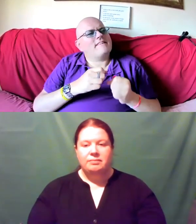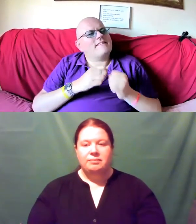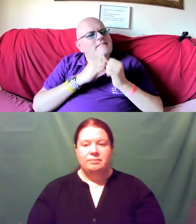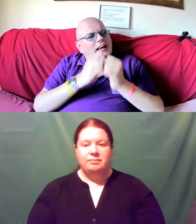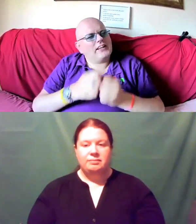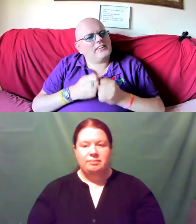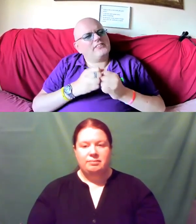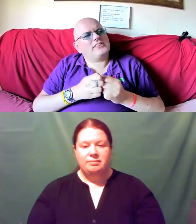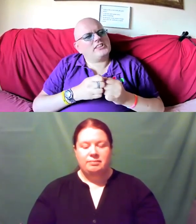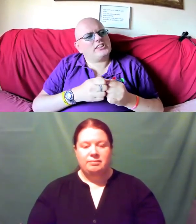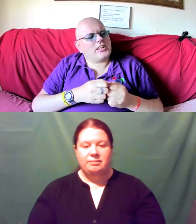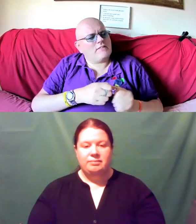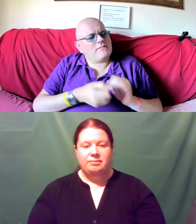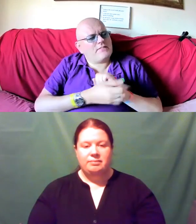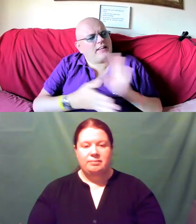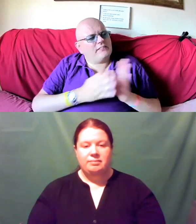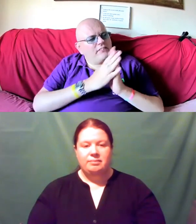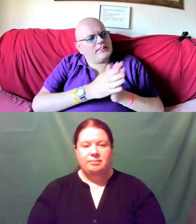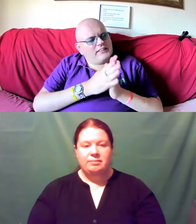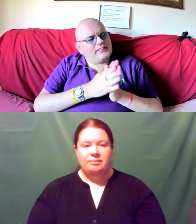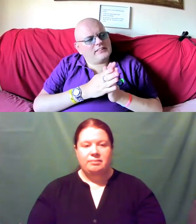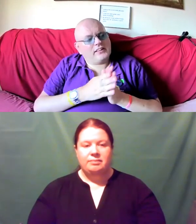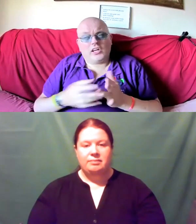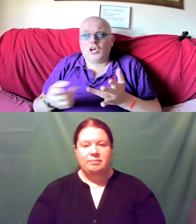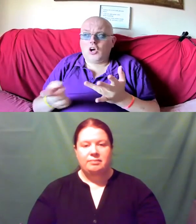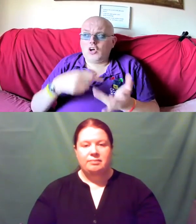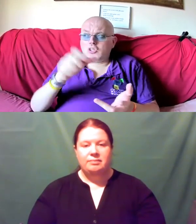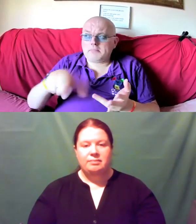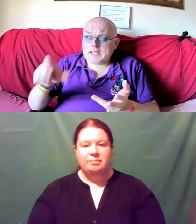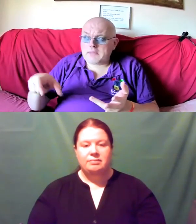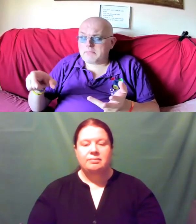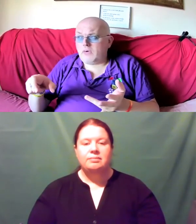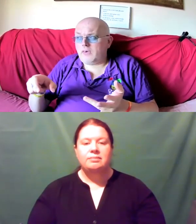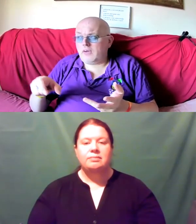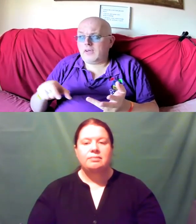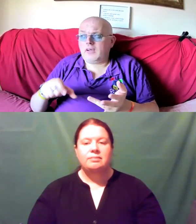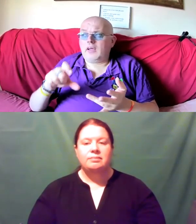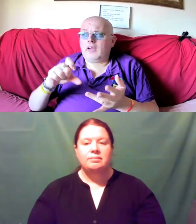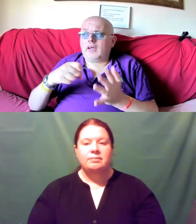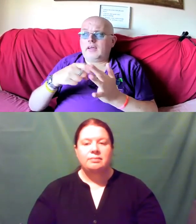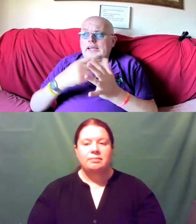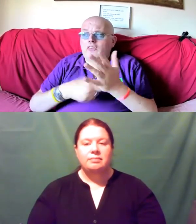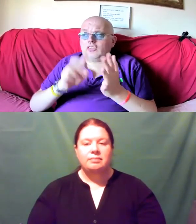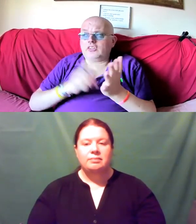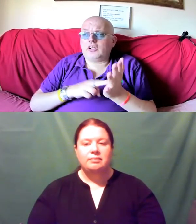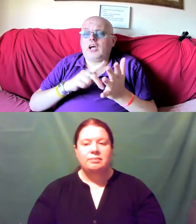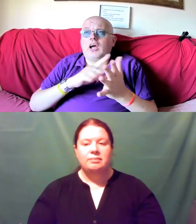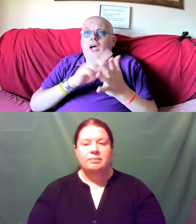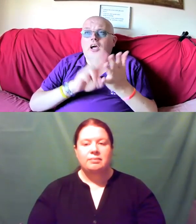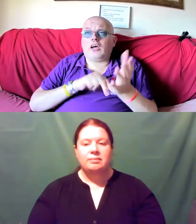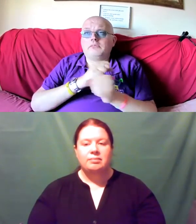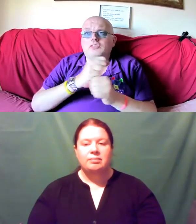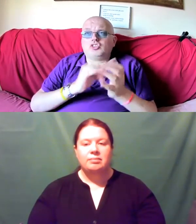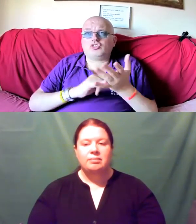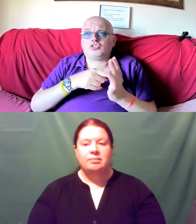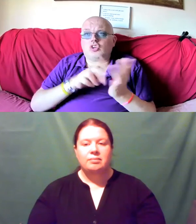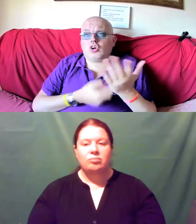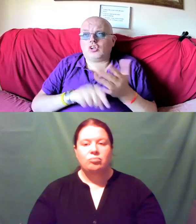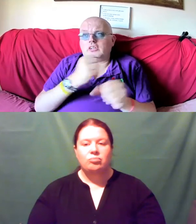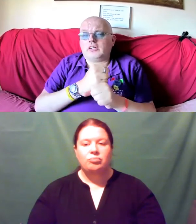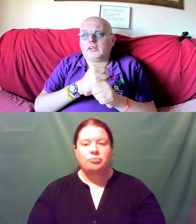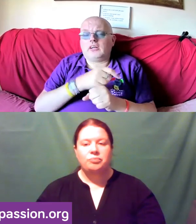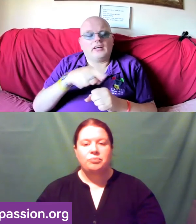well. So slightly less well known, but there's Karen Armstrong was a former nun, and she's created something called